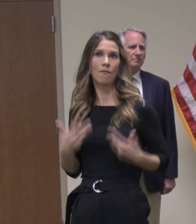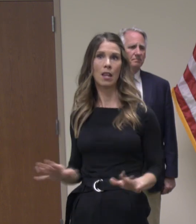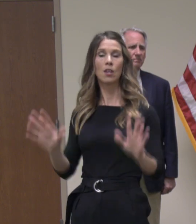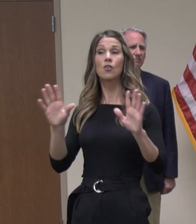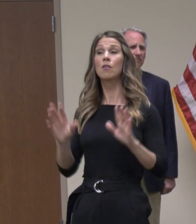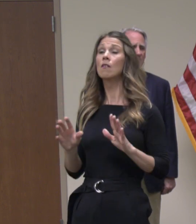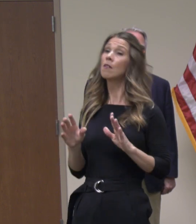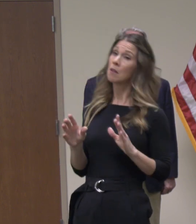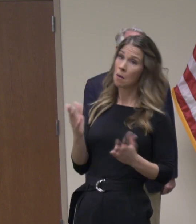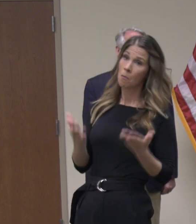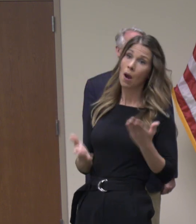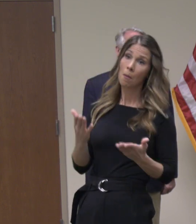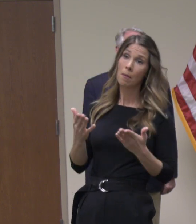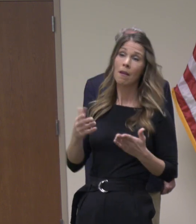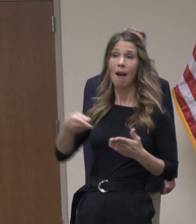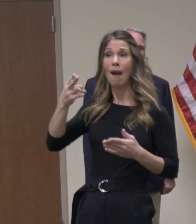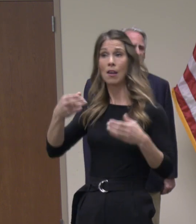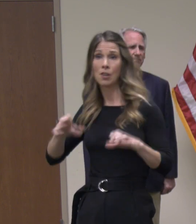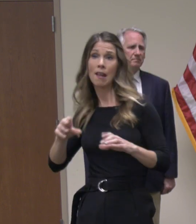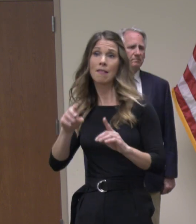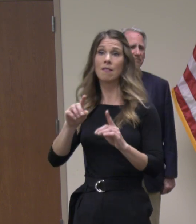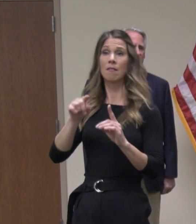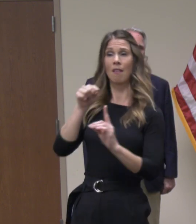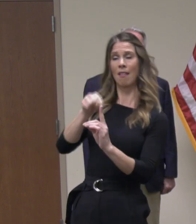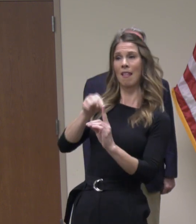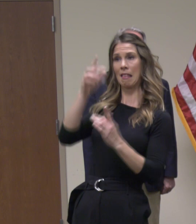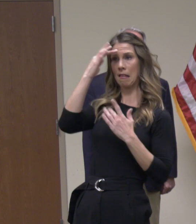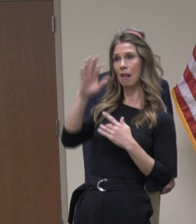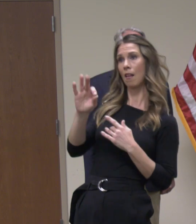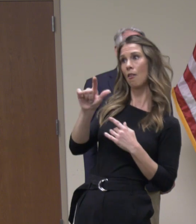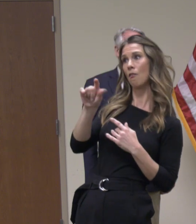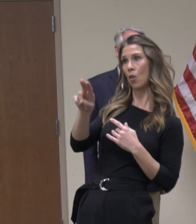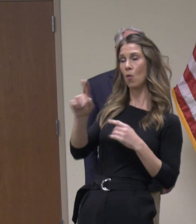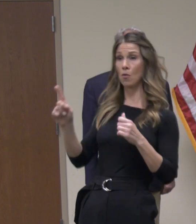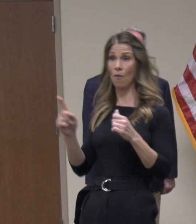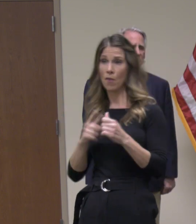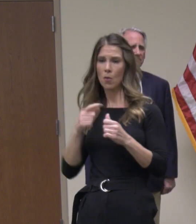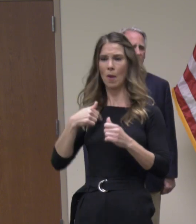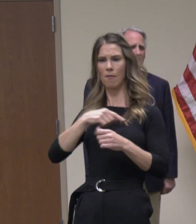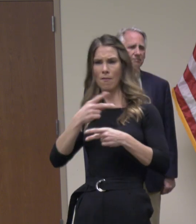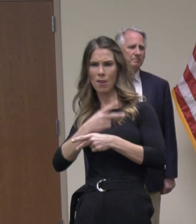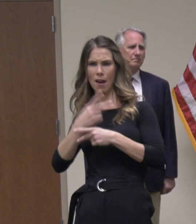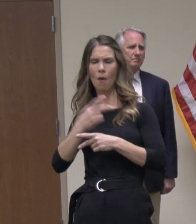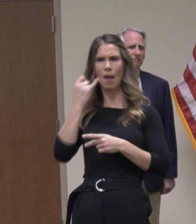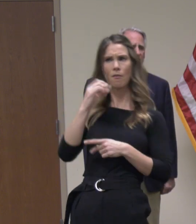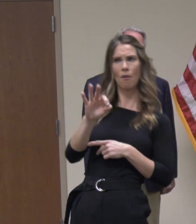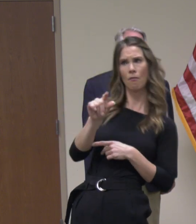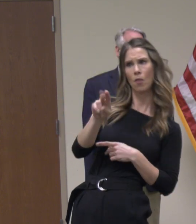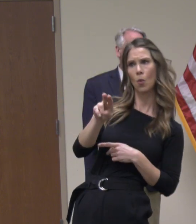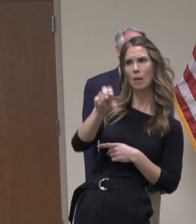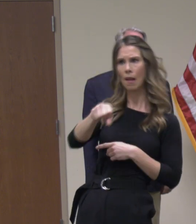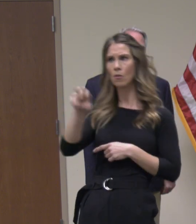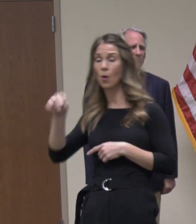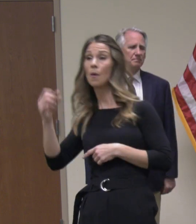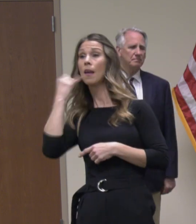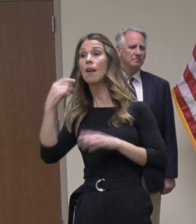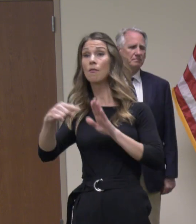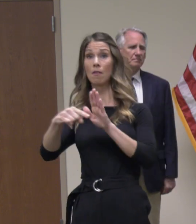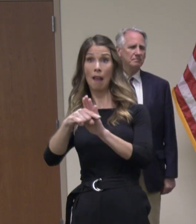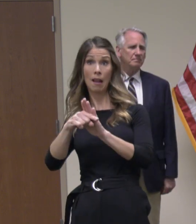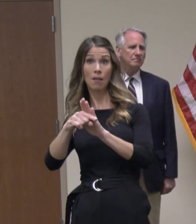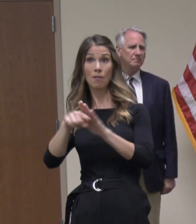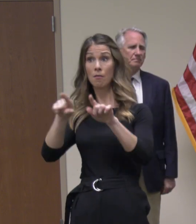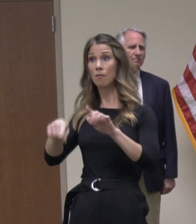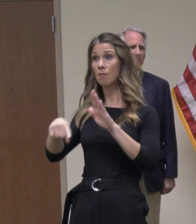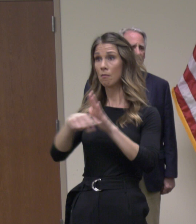you get the flu, so the current guidance requires that flu is ruled out first. If the flu test comes back negative, then a provider